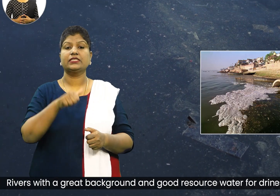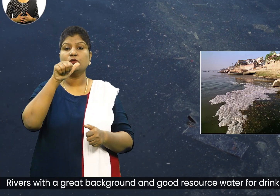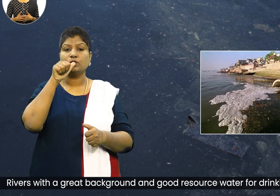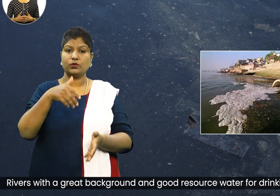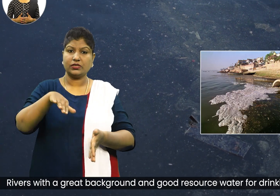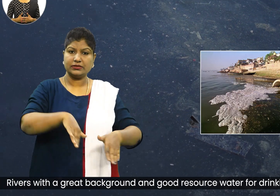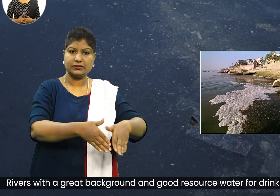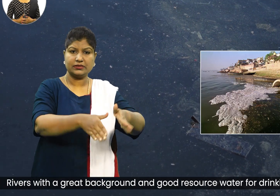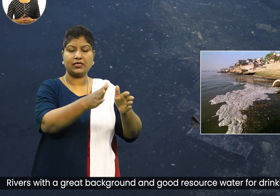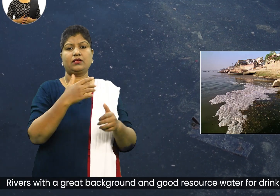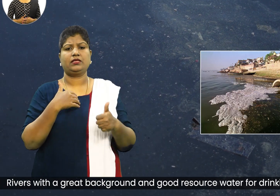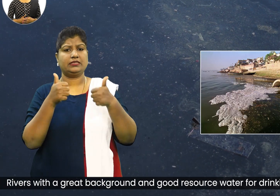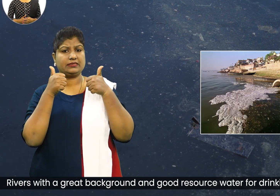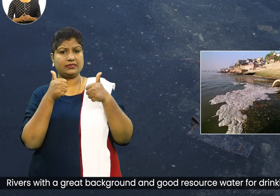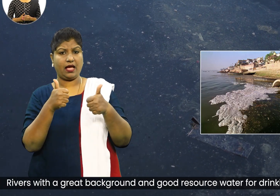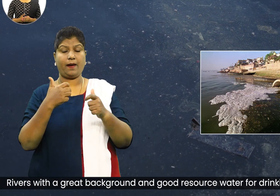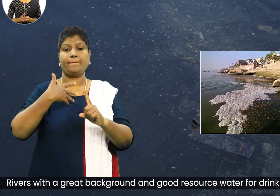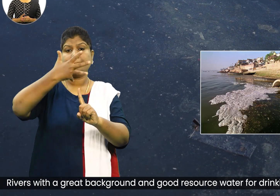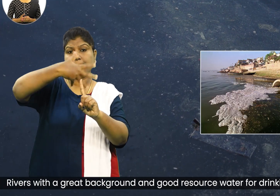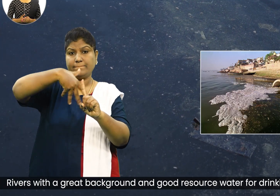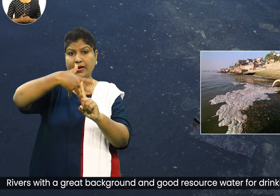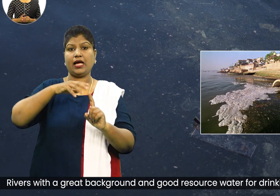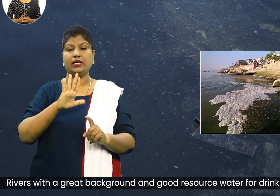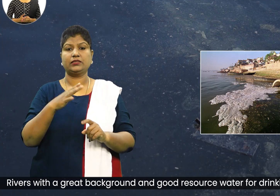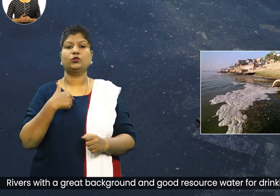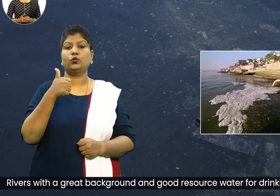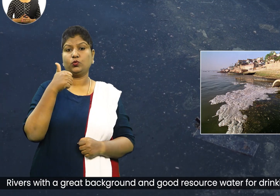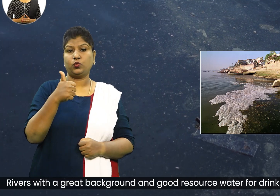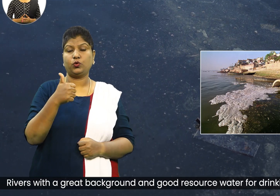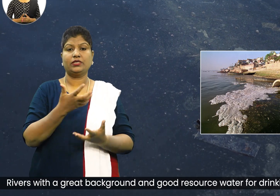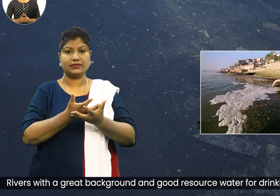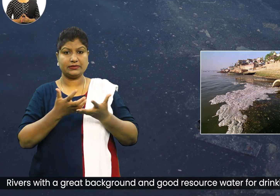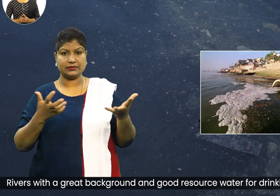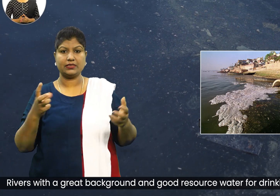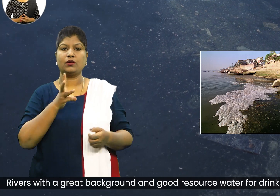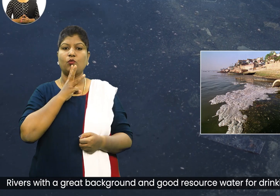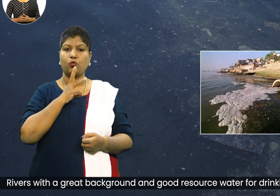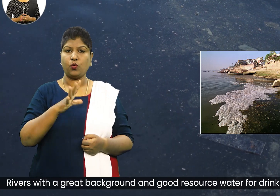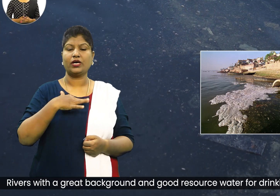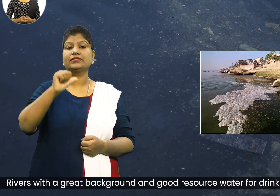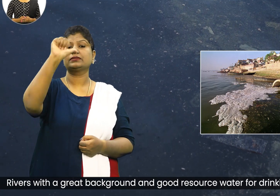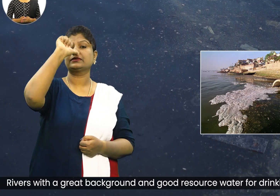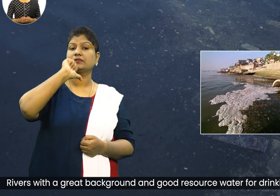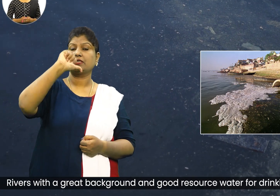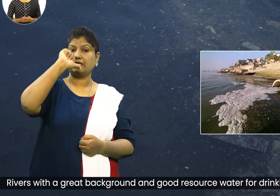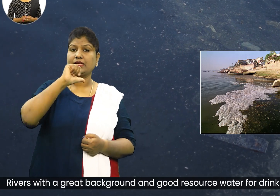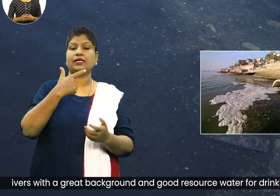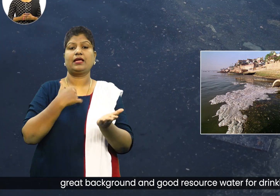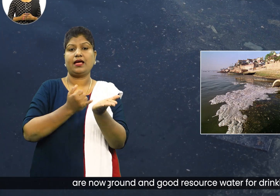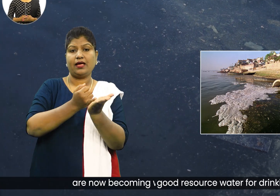Rivers with a great background and good resource water for drinking and